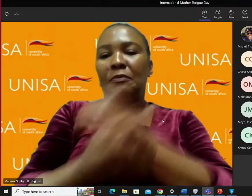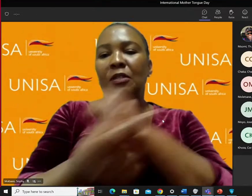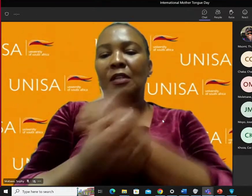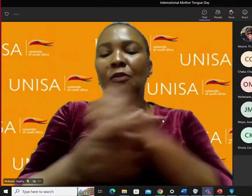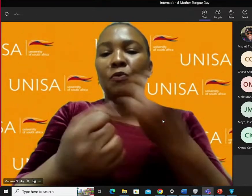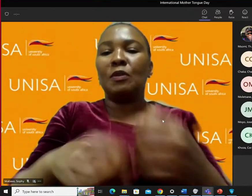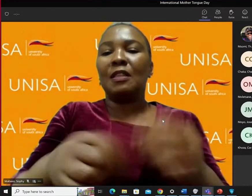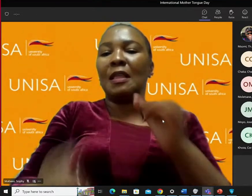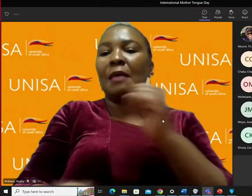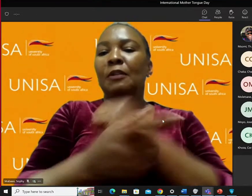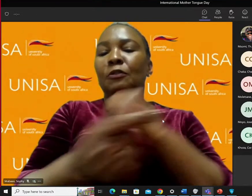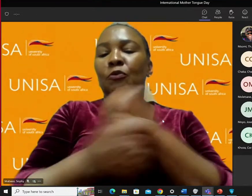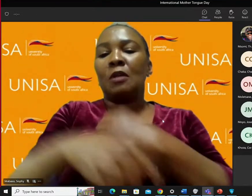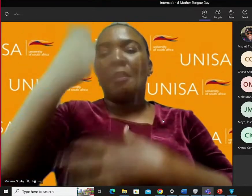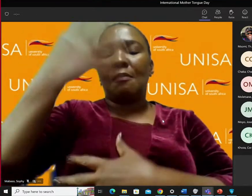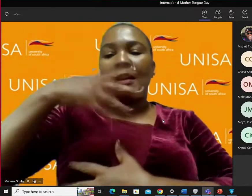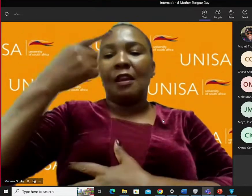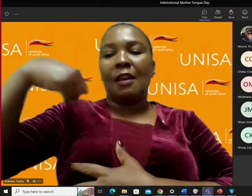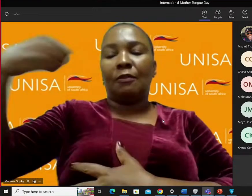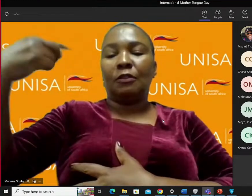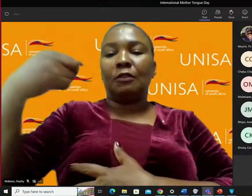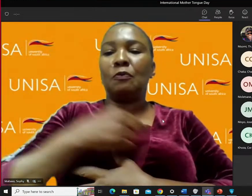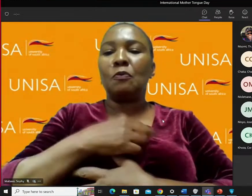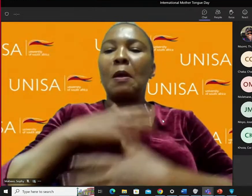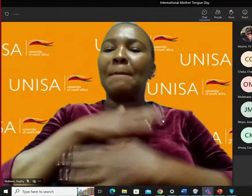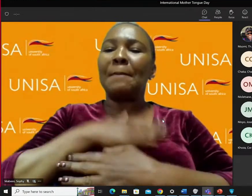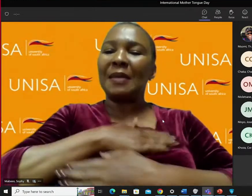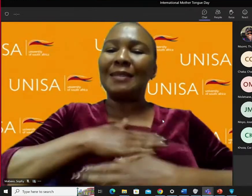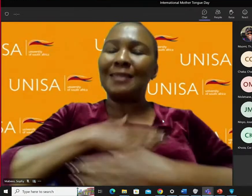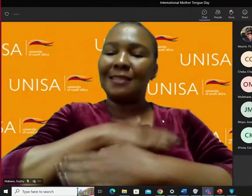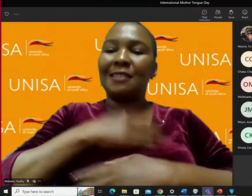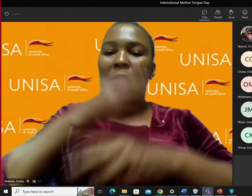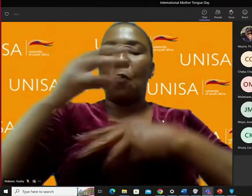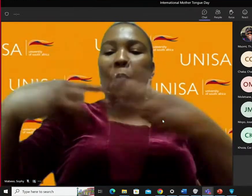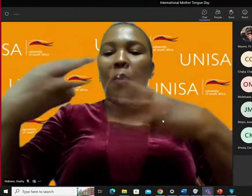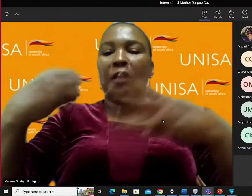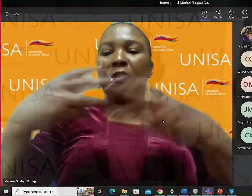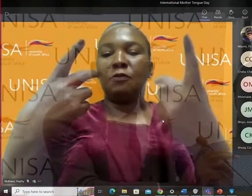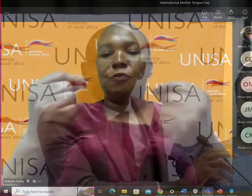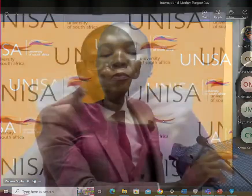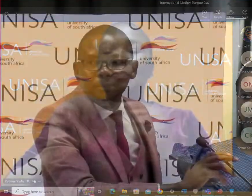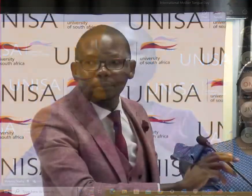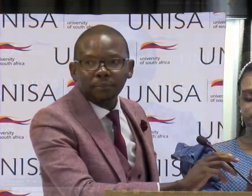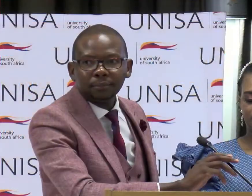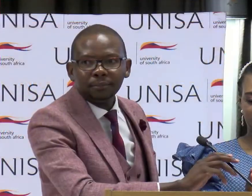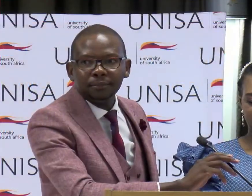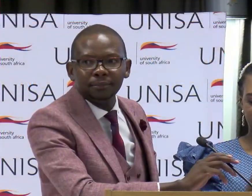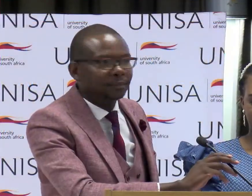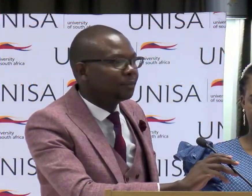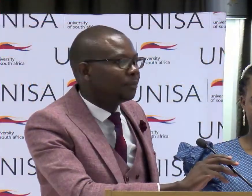languages, and we really appreciate the work that you're doing. Can we please give them a round of applause?